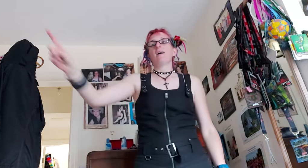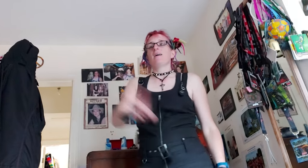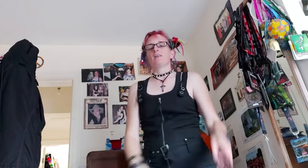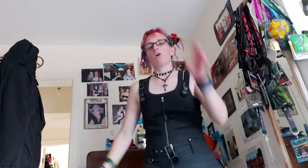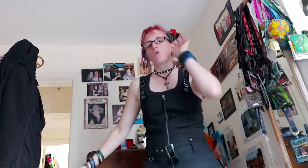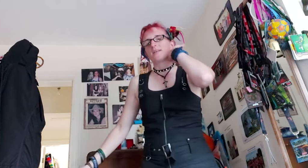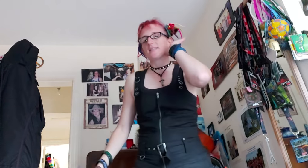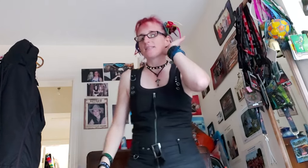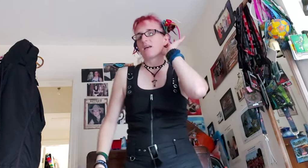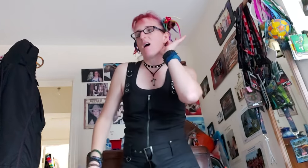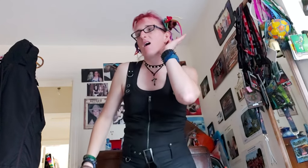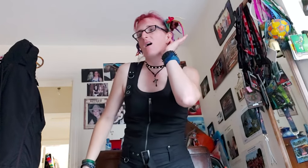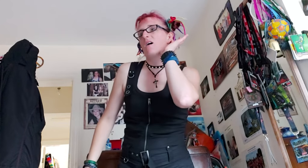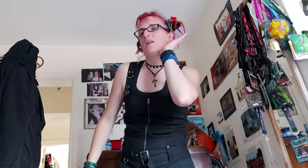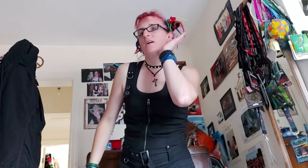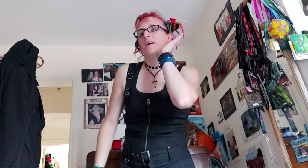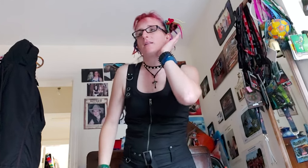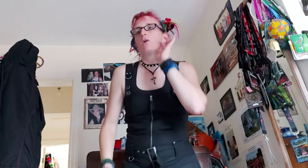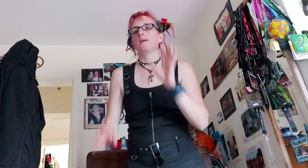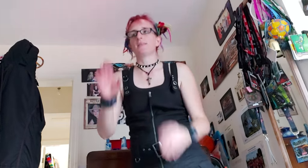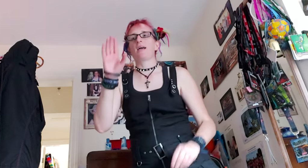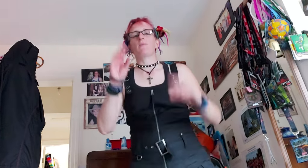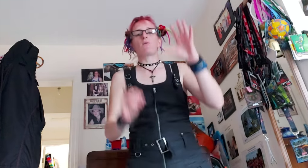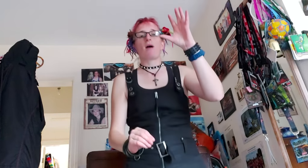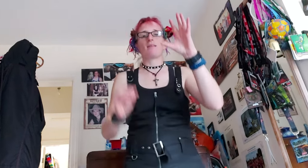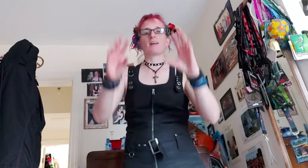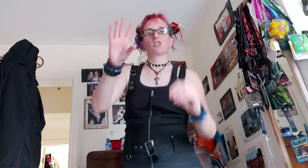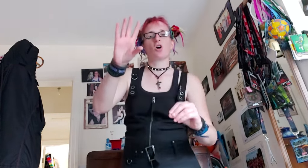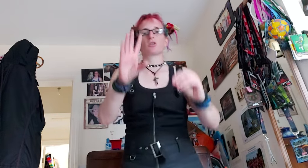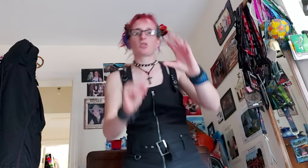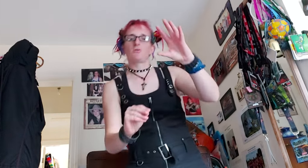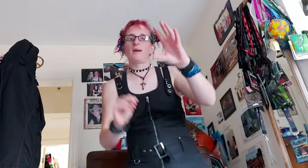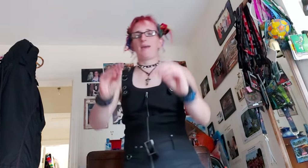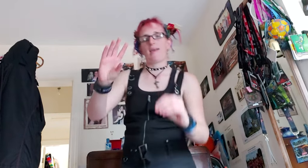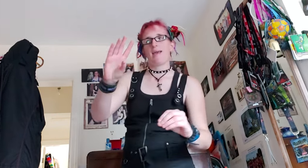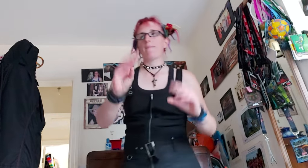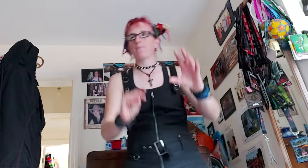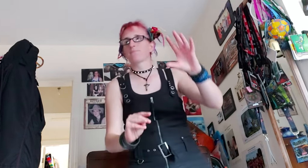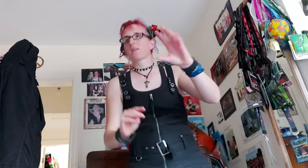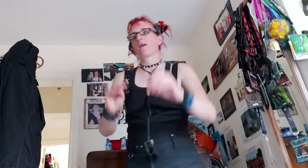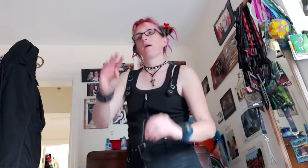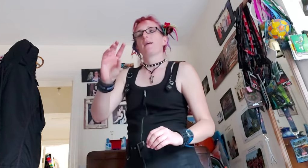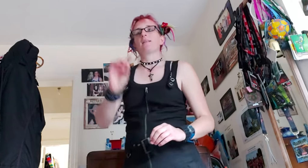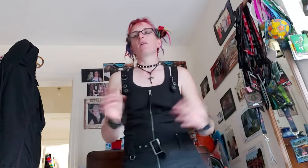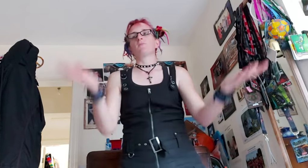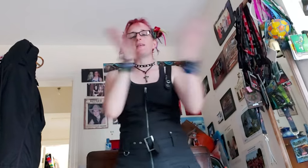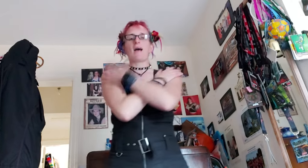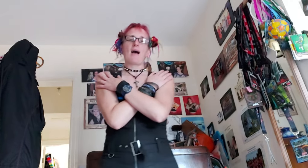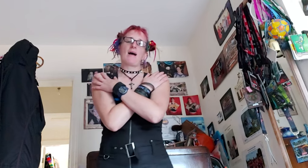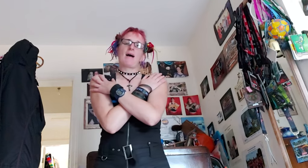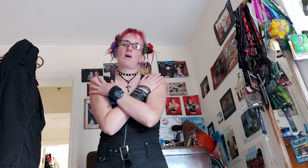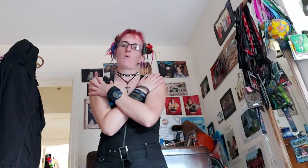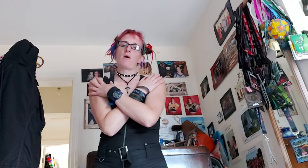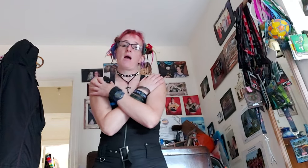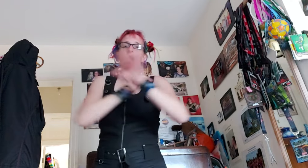there, he'll always listen. He'll always hear me when I talk to him. He loves me now and